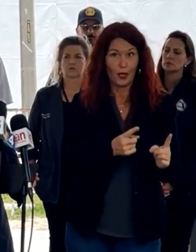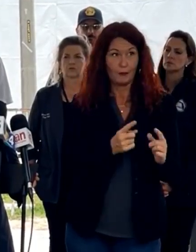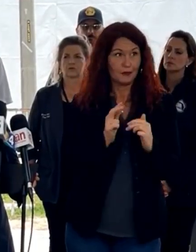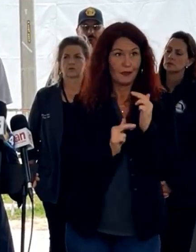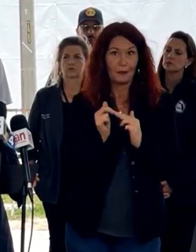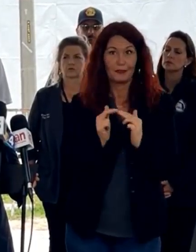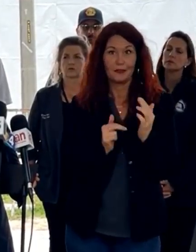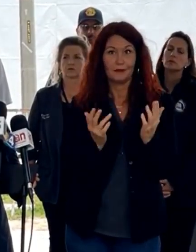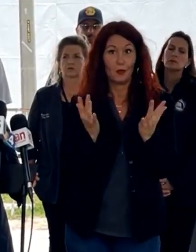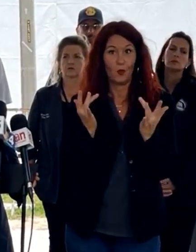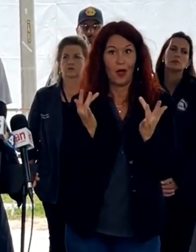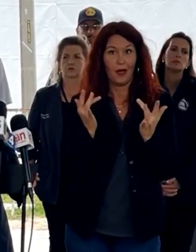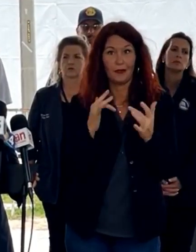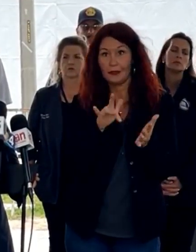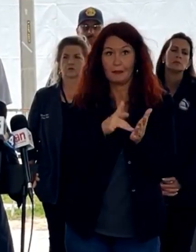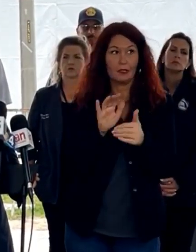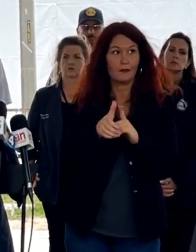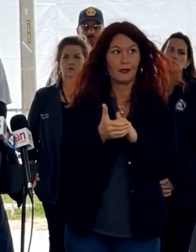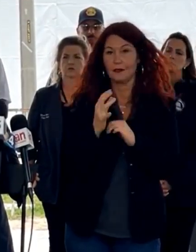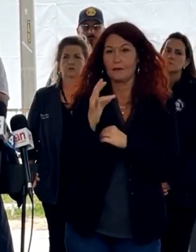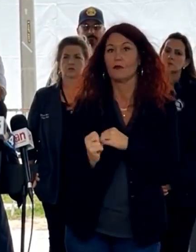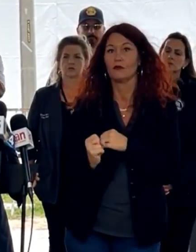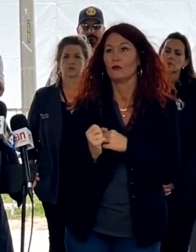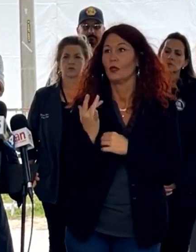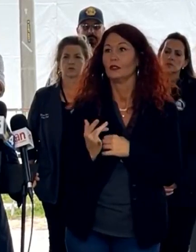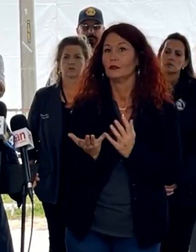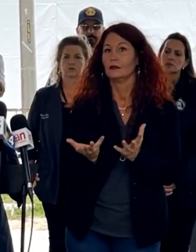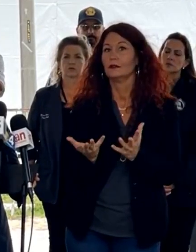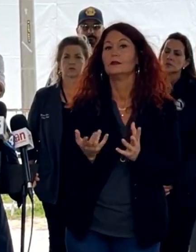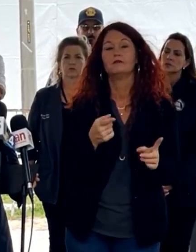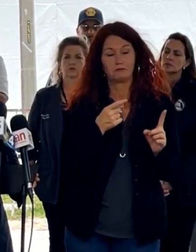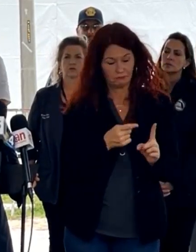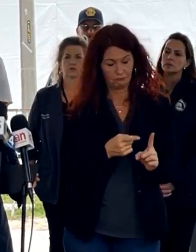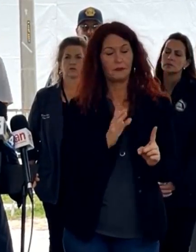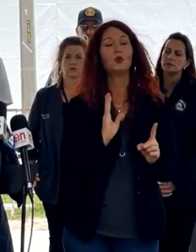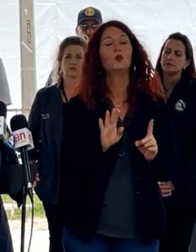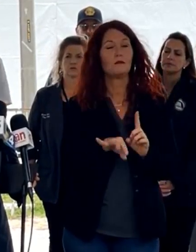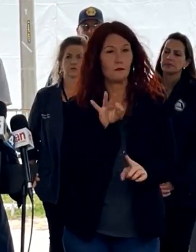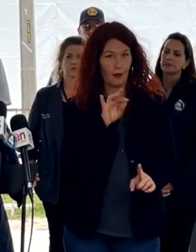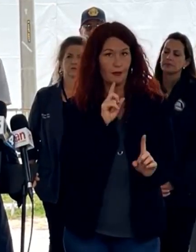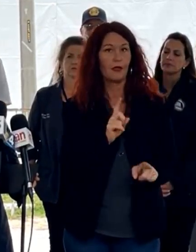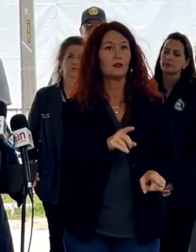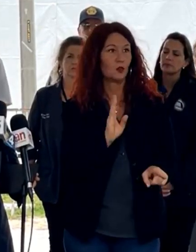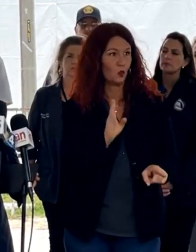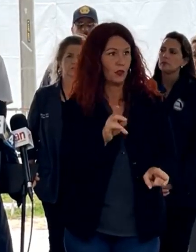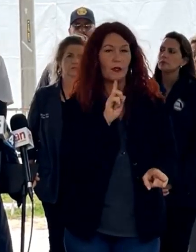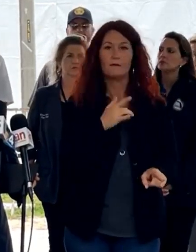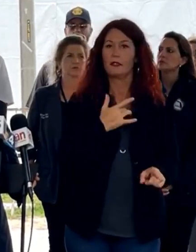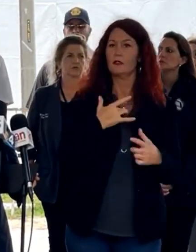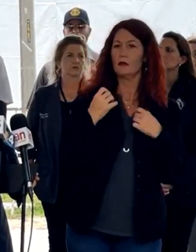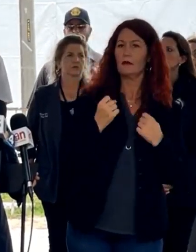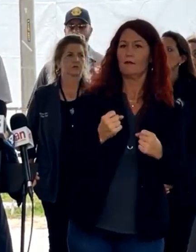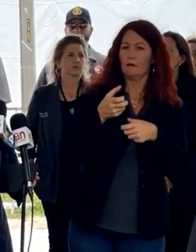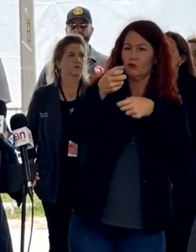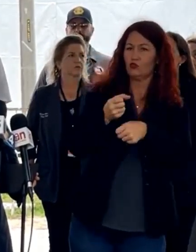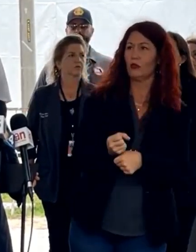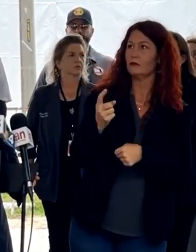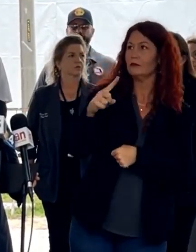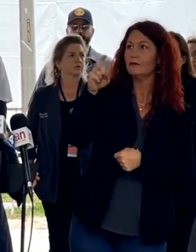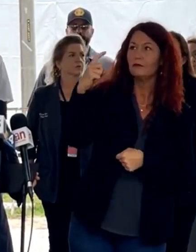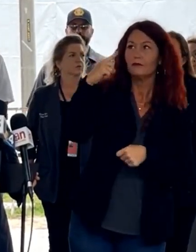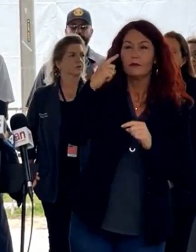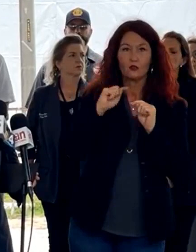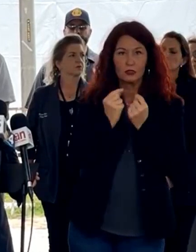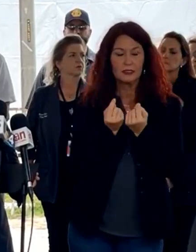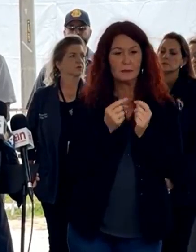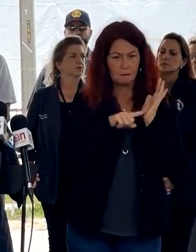is understood. And I'm very confident that especially the federal investigative team will get to the bottom of this